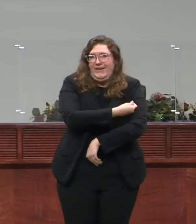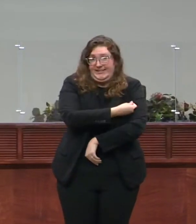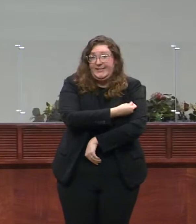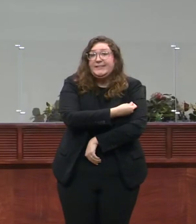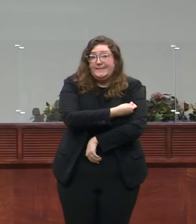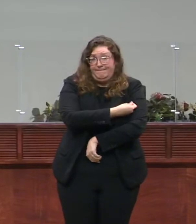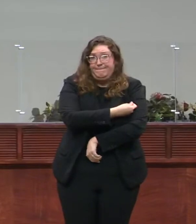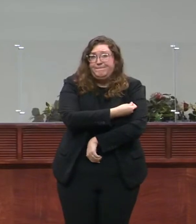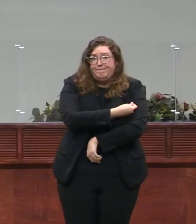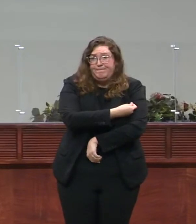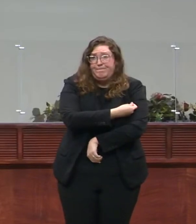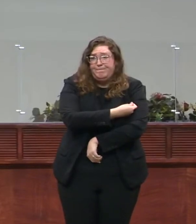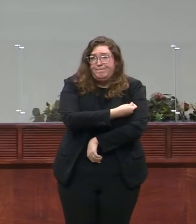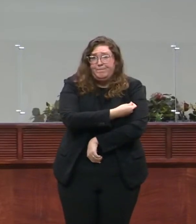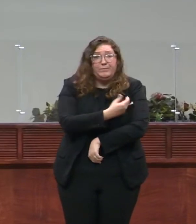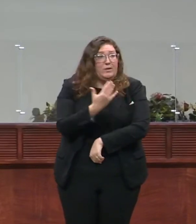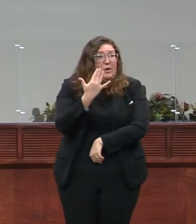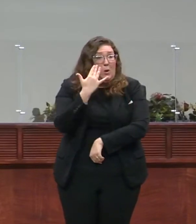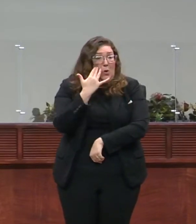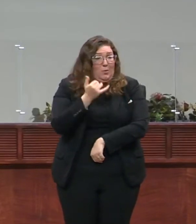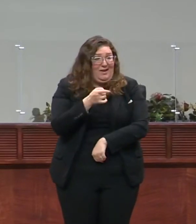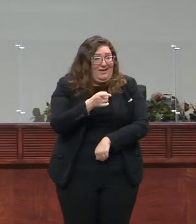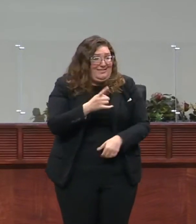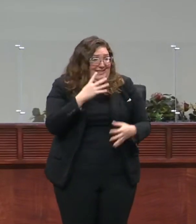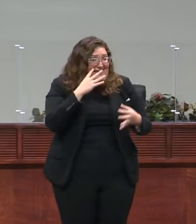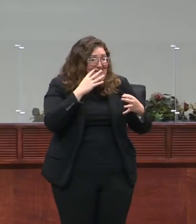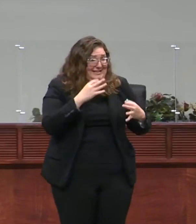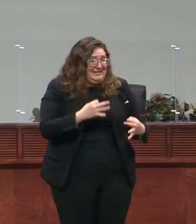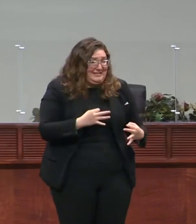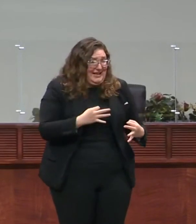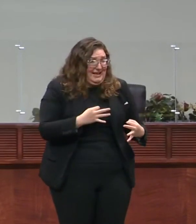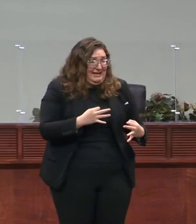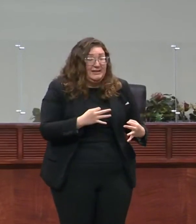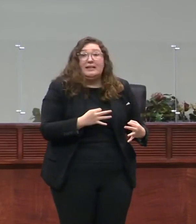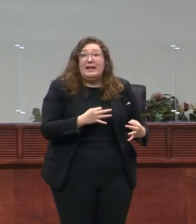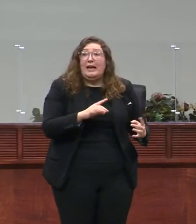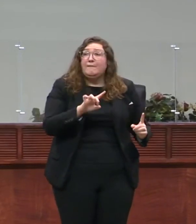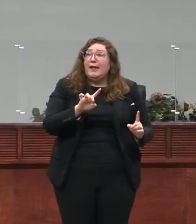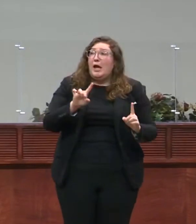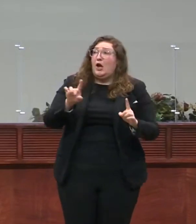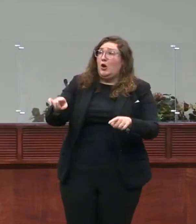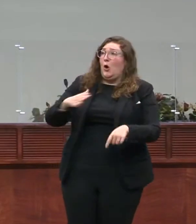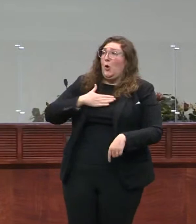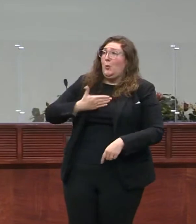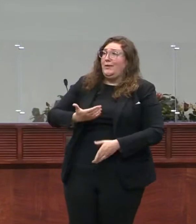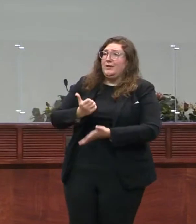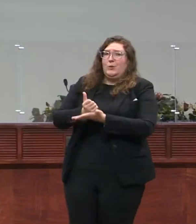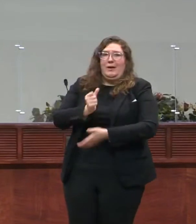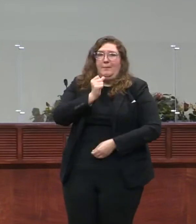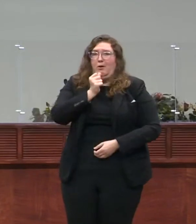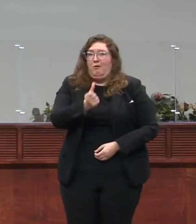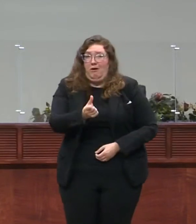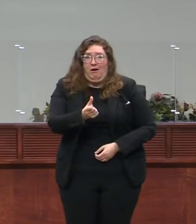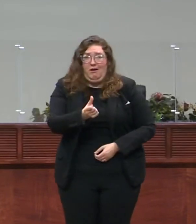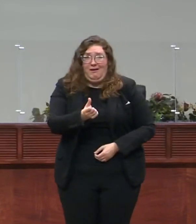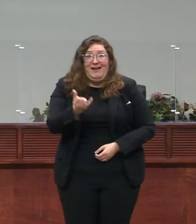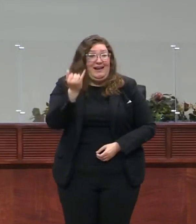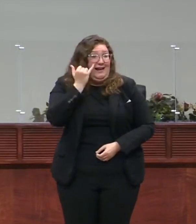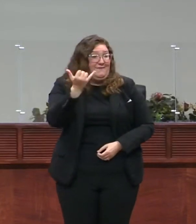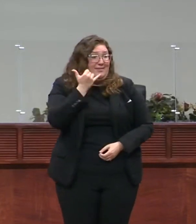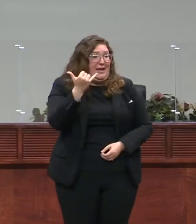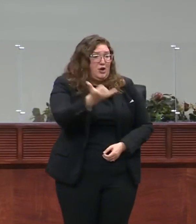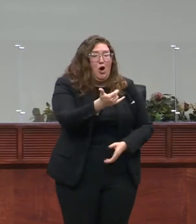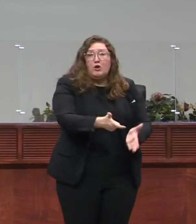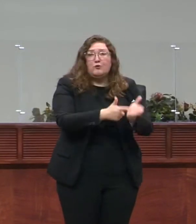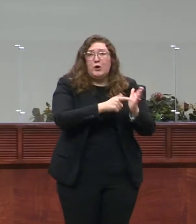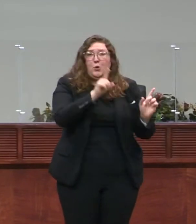because they do not get to choose whether they're going to respond to those calls for service where they are exposed. It is an